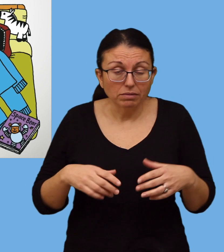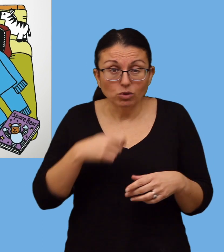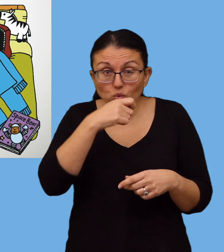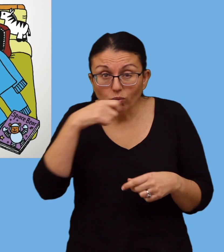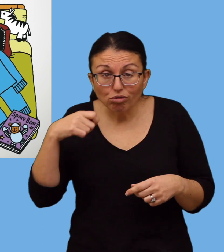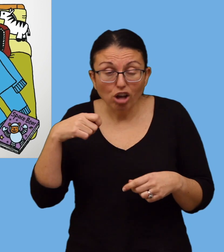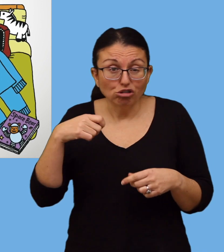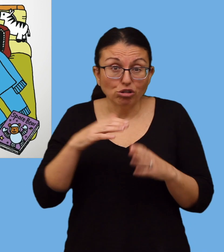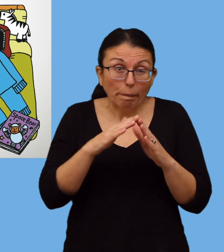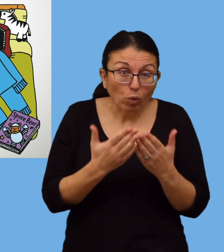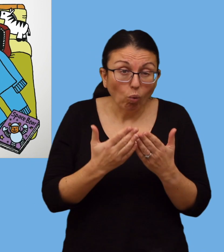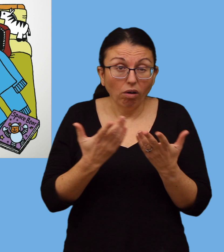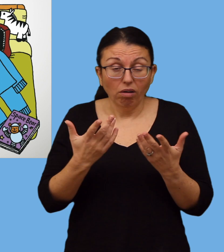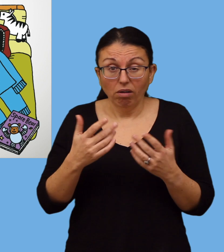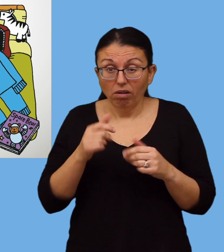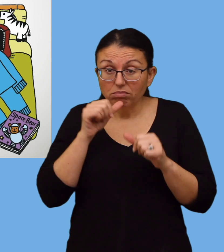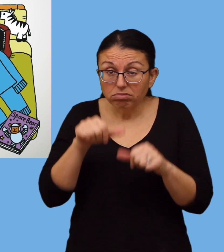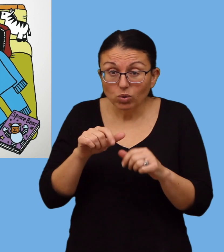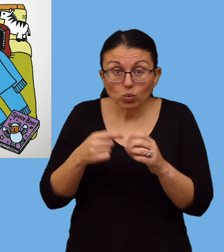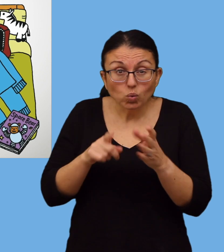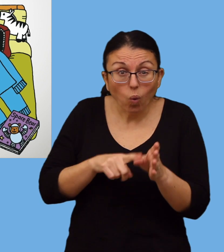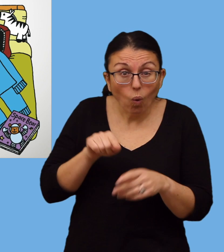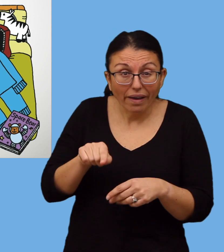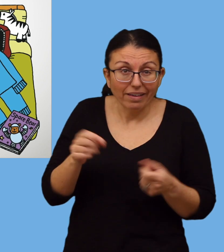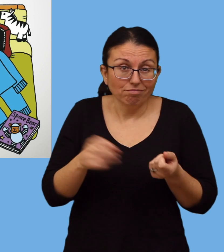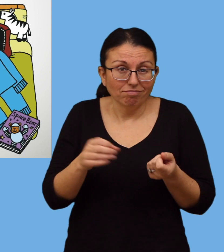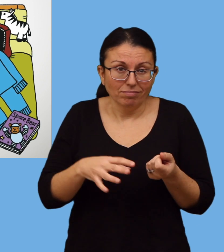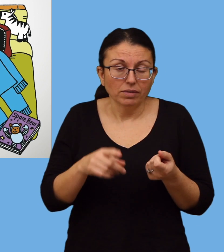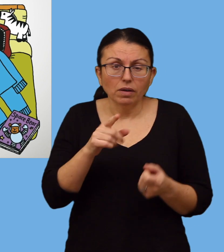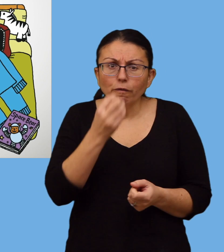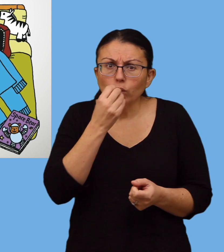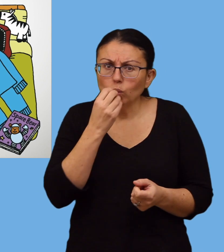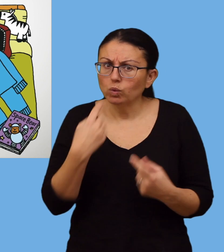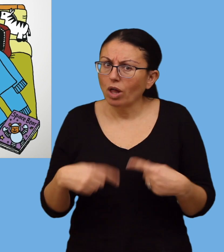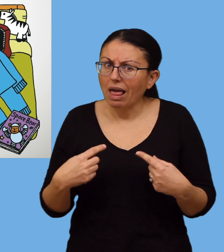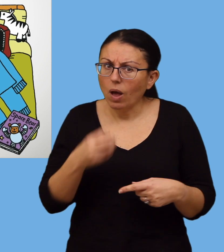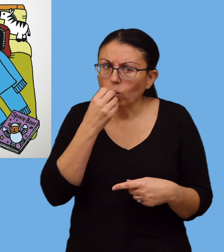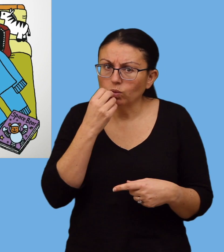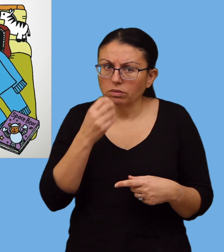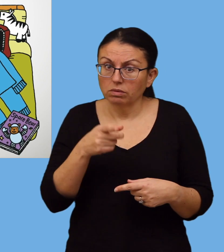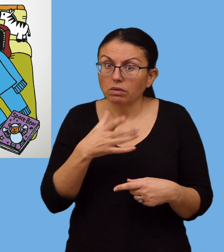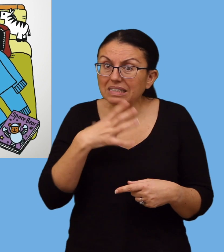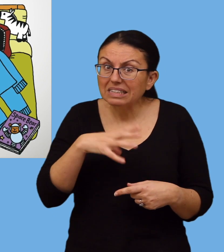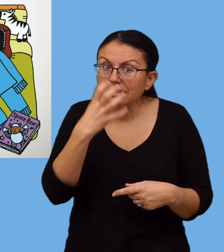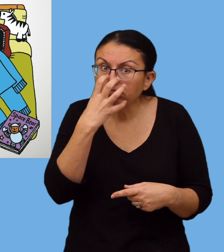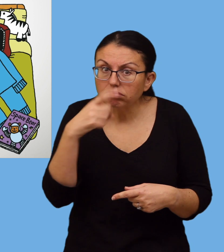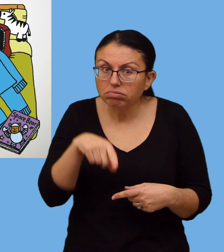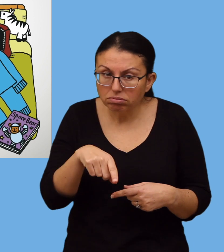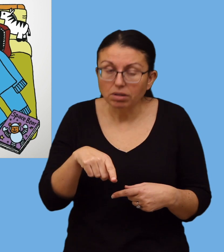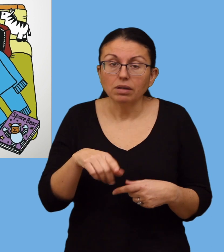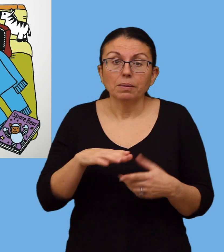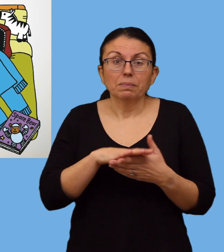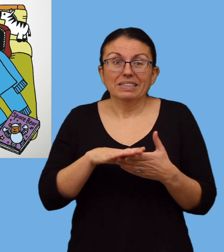toothbrush, a book, and my favourite toy. You must not have any food in your tummy when you have an anaesthetic,